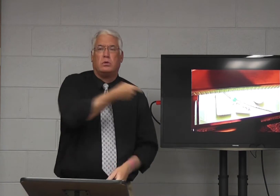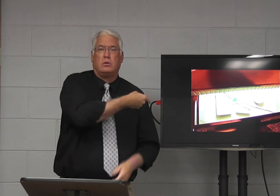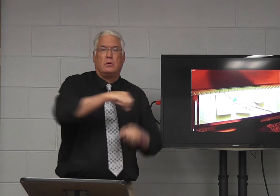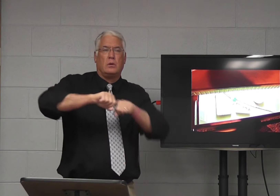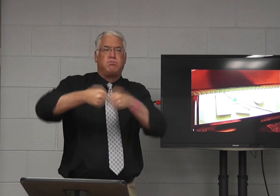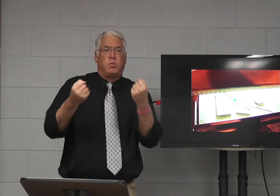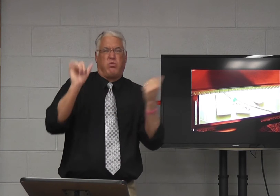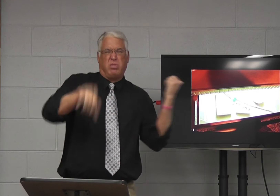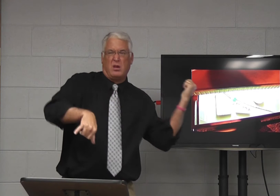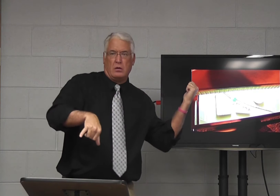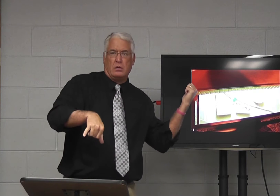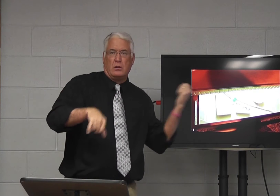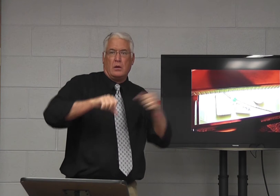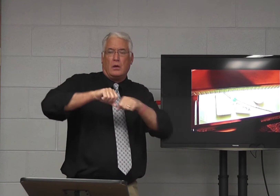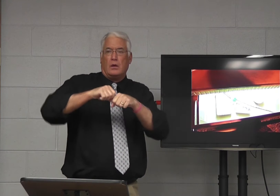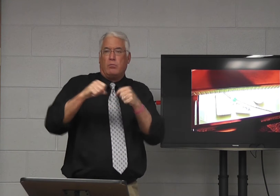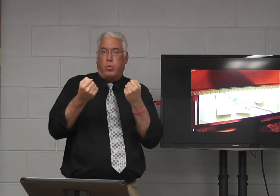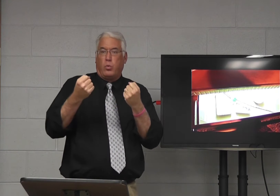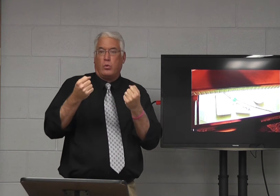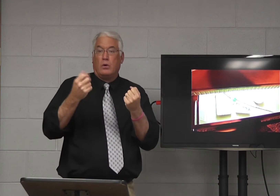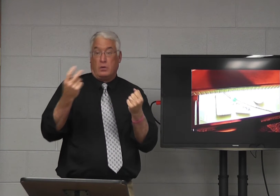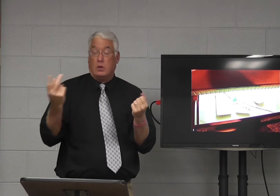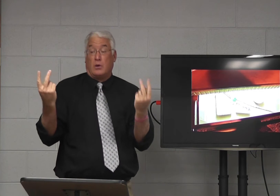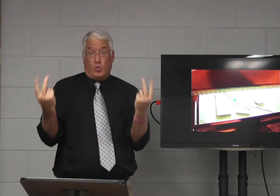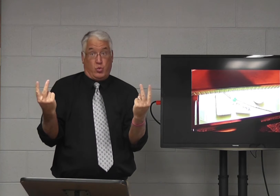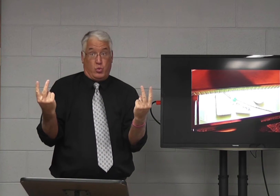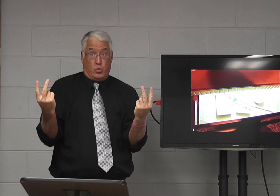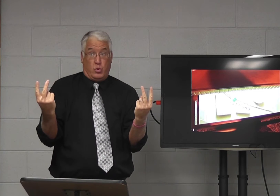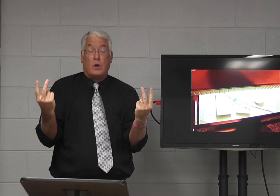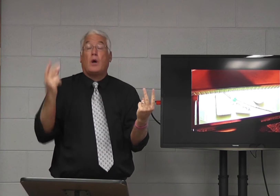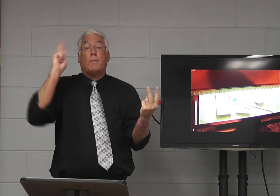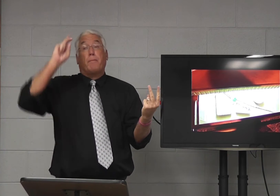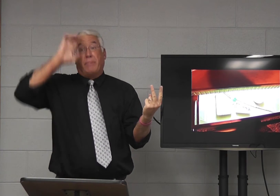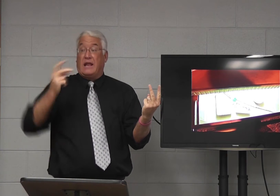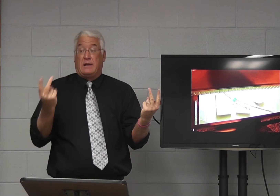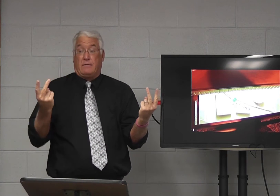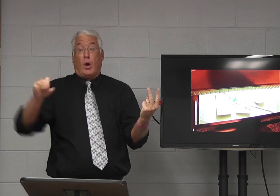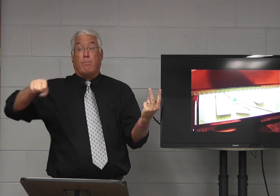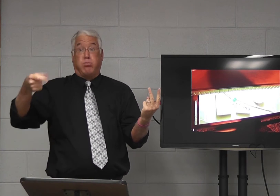that what is in there is actually the broken tablets, not remade.